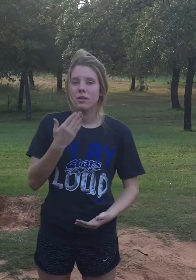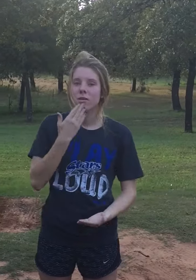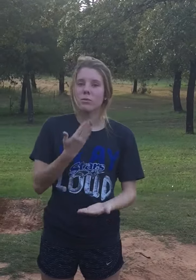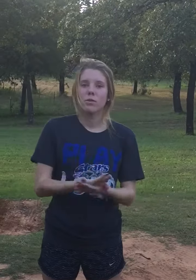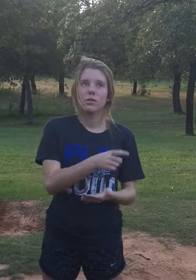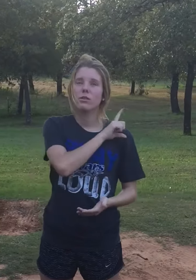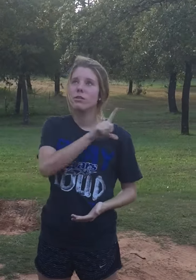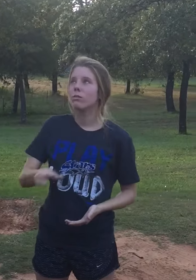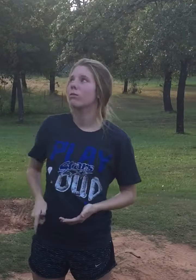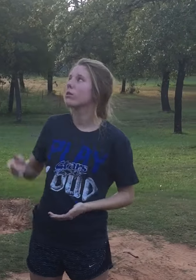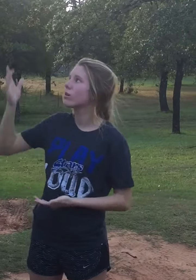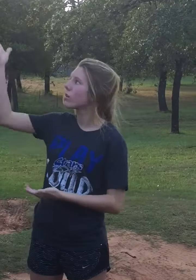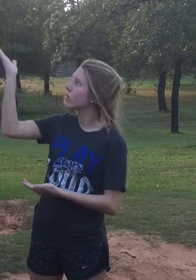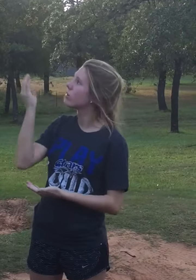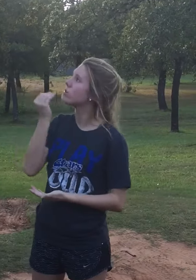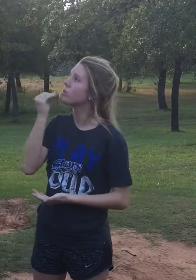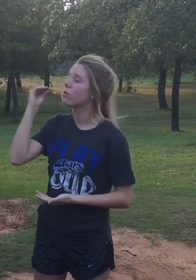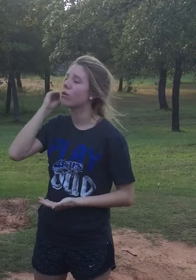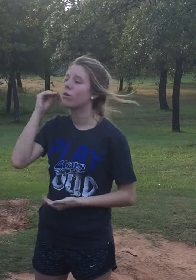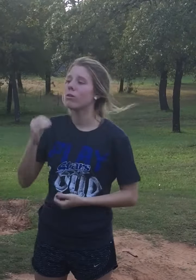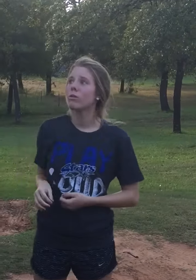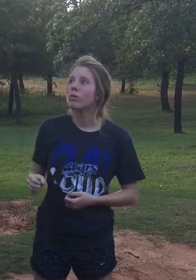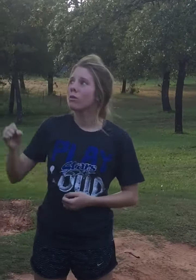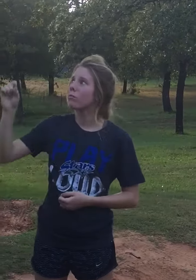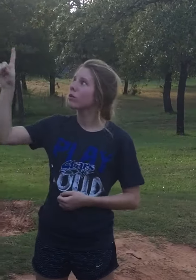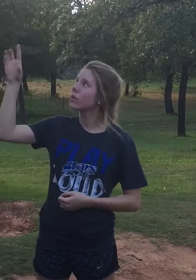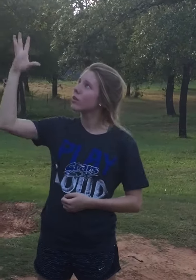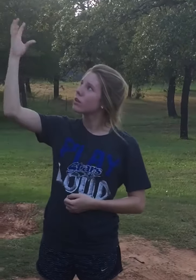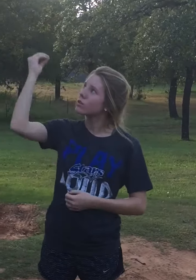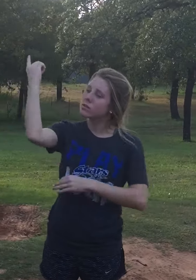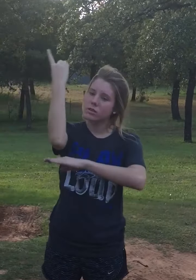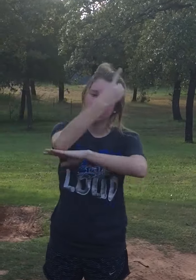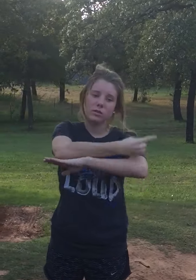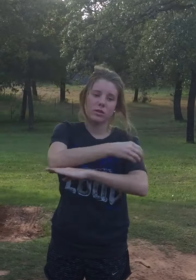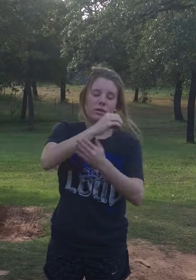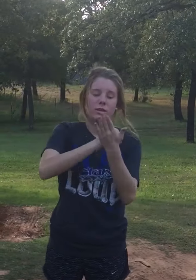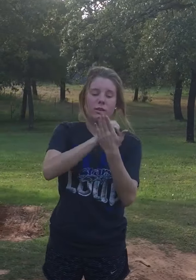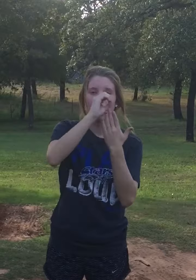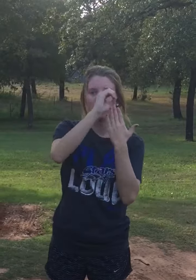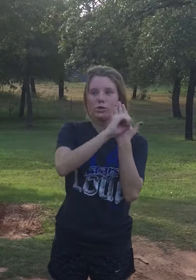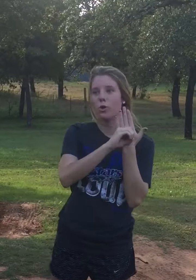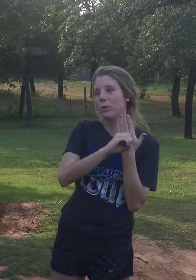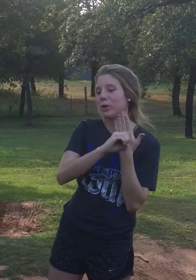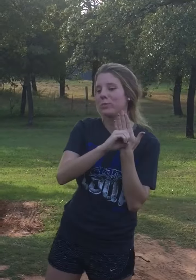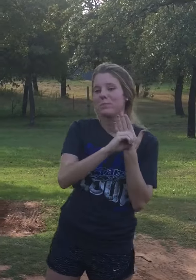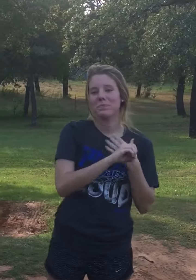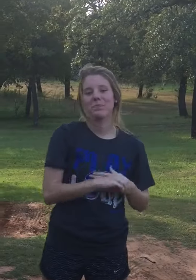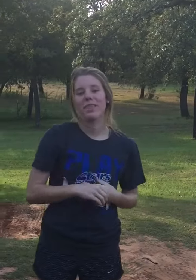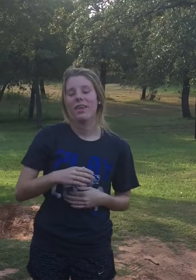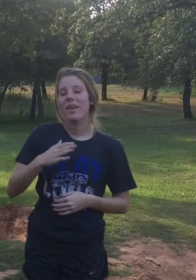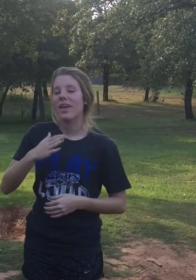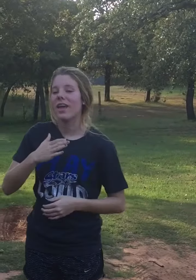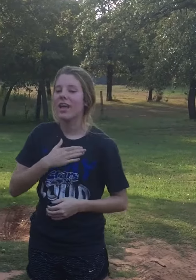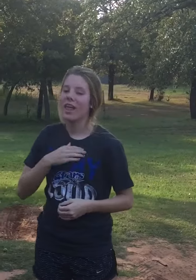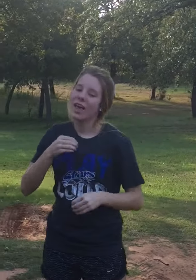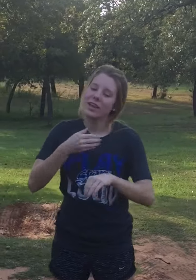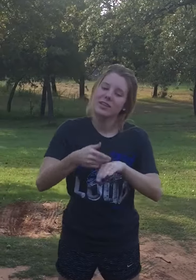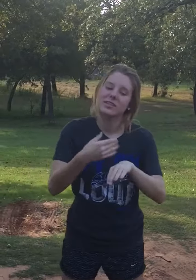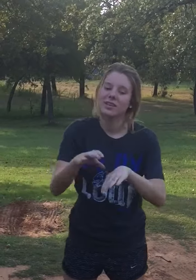when the good Lord called you home, won't they say they meant you? And I could